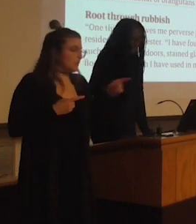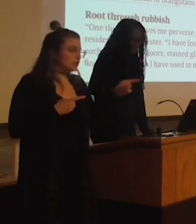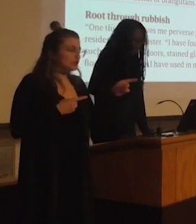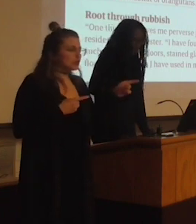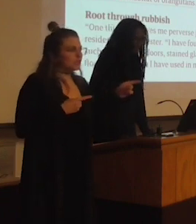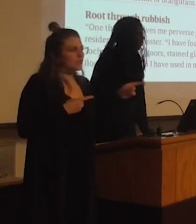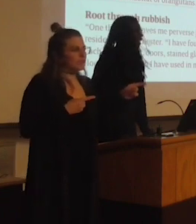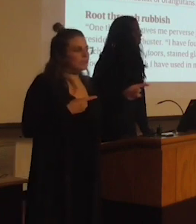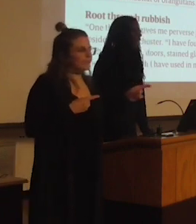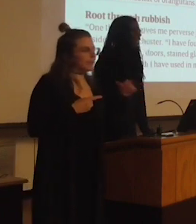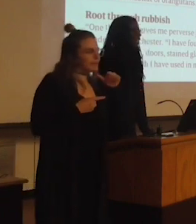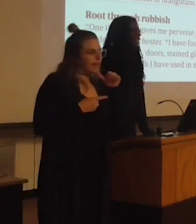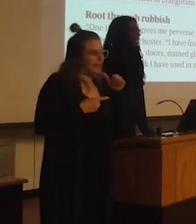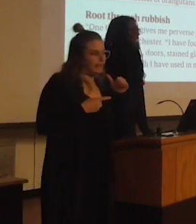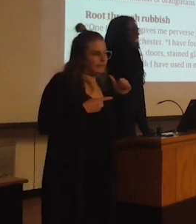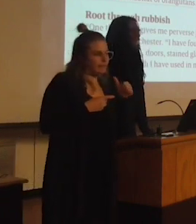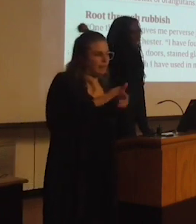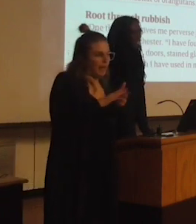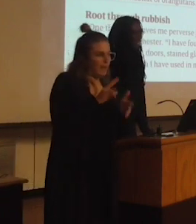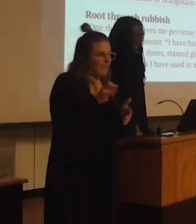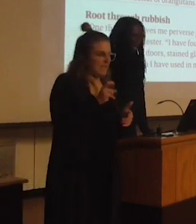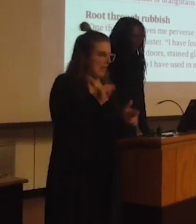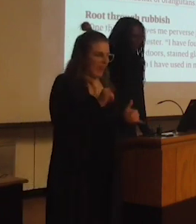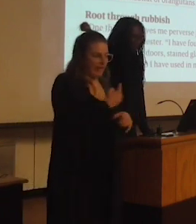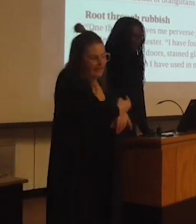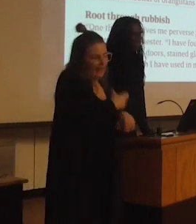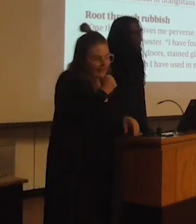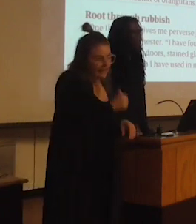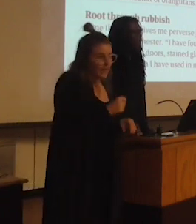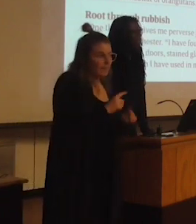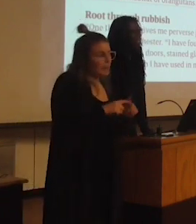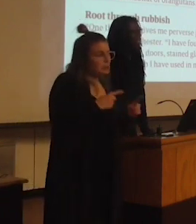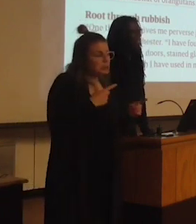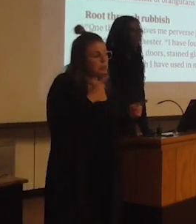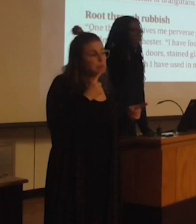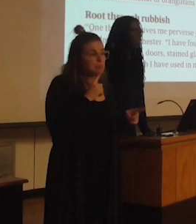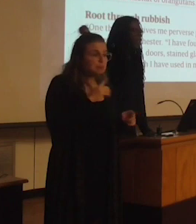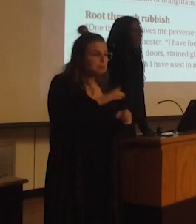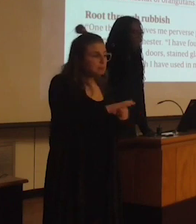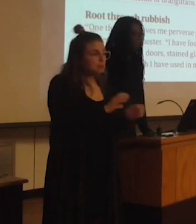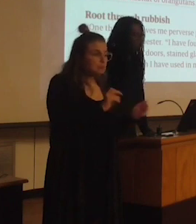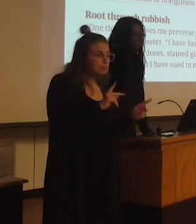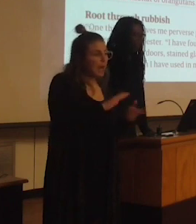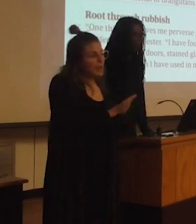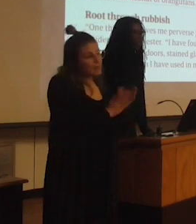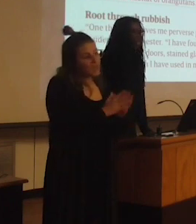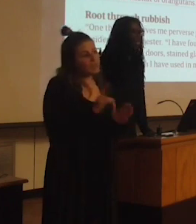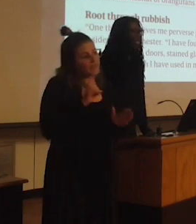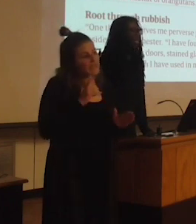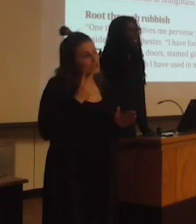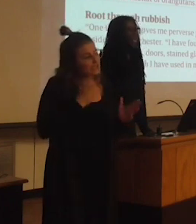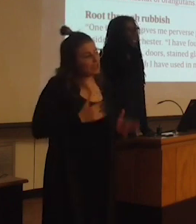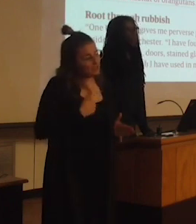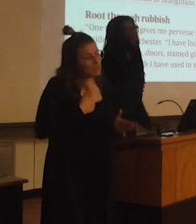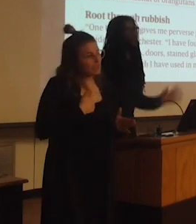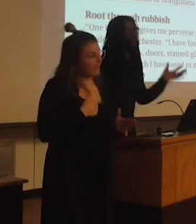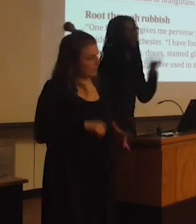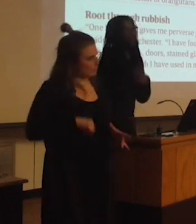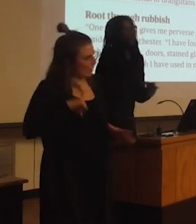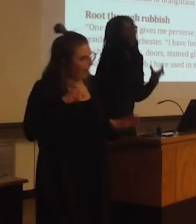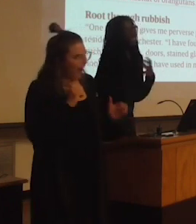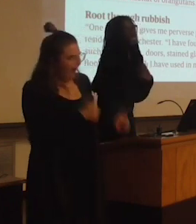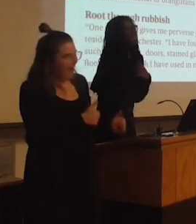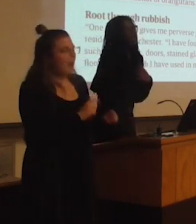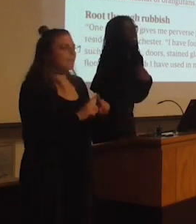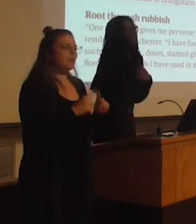my point. She didn't go vegan on the spot. She did actually commit to being vegetarian. I was very proud of that moment. But really, like,